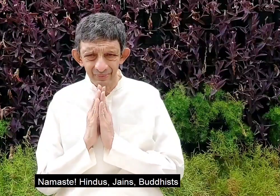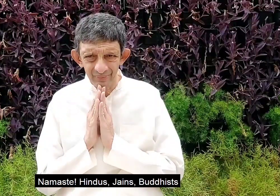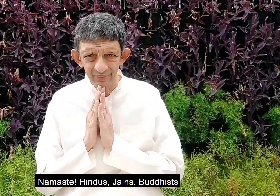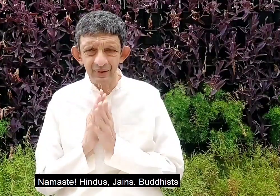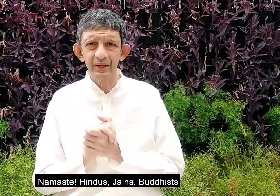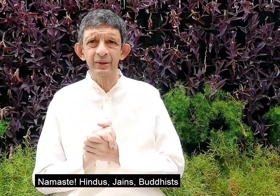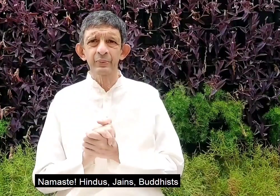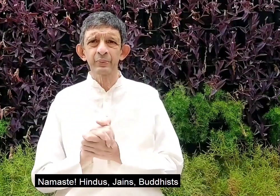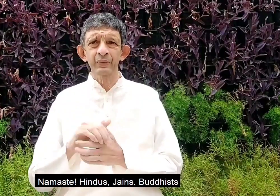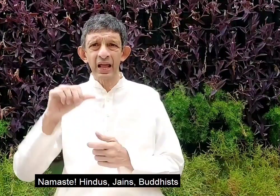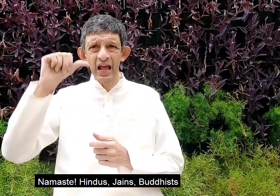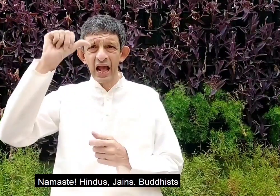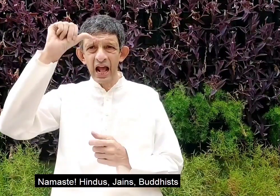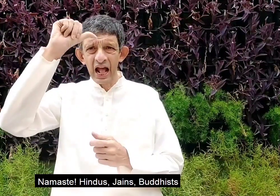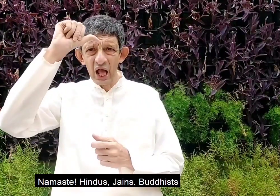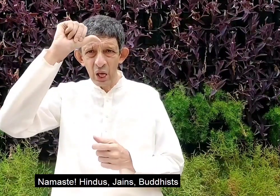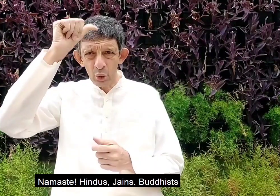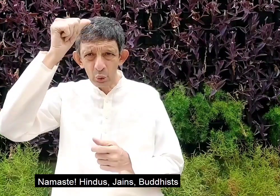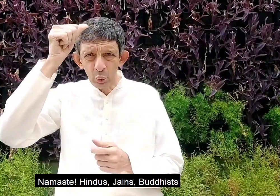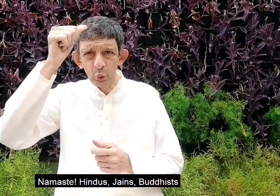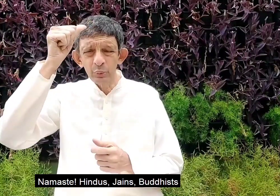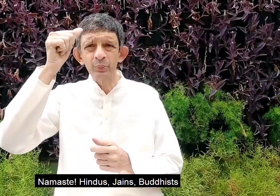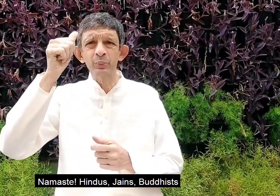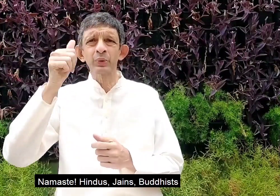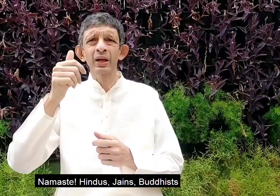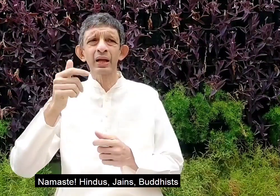Namaste. Hindus, Jains, Buddhists.